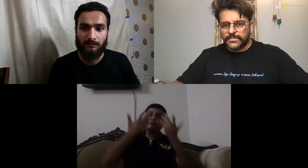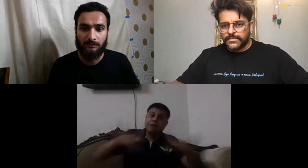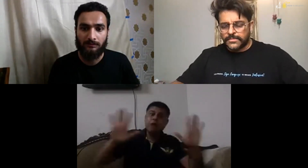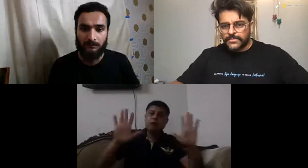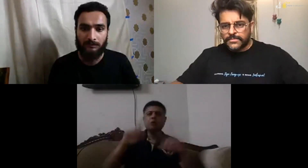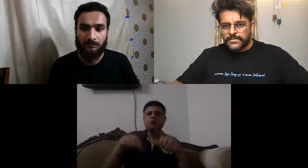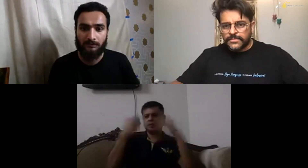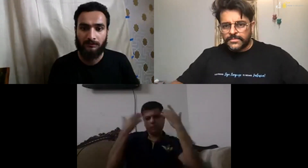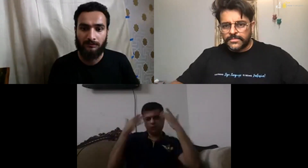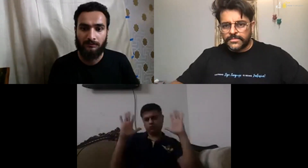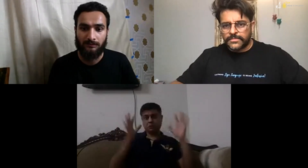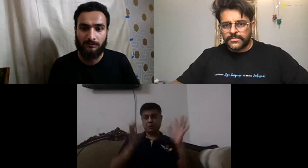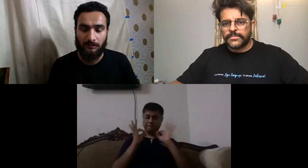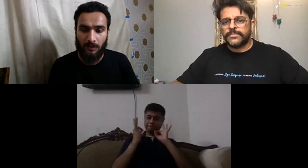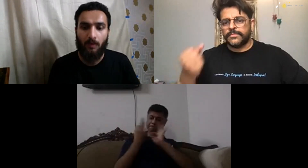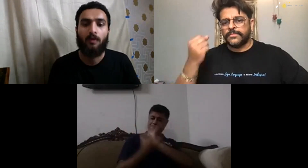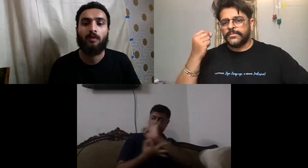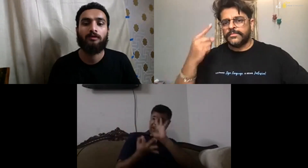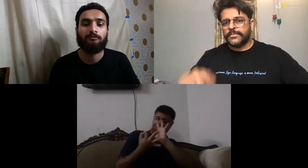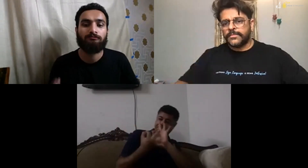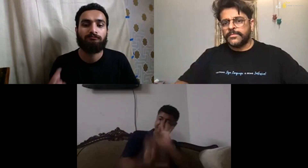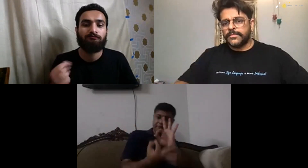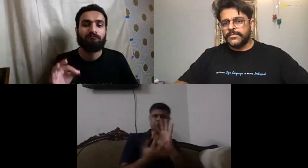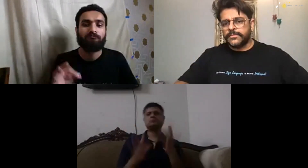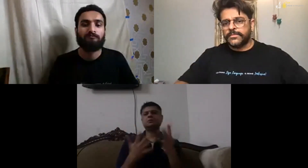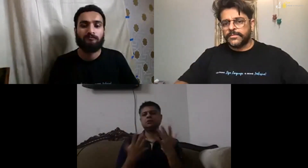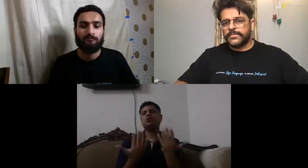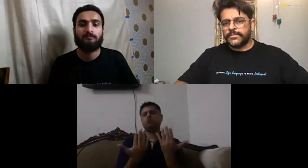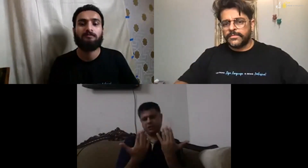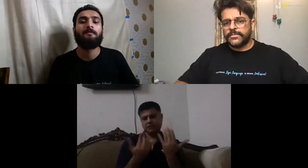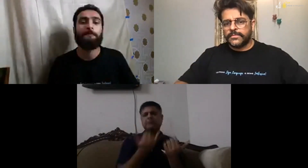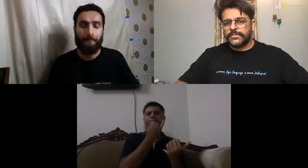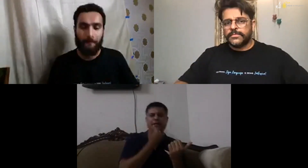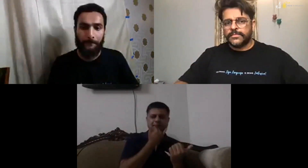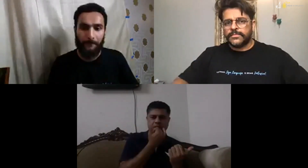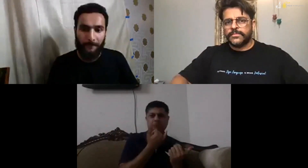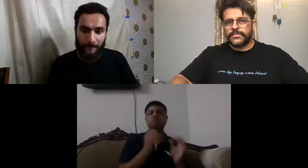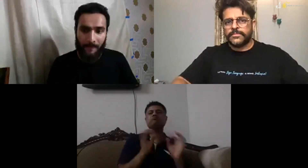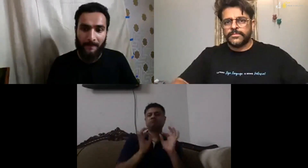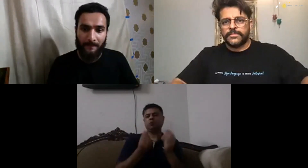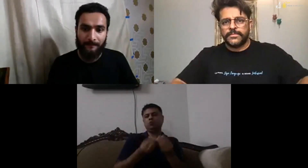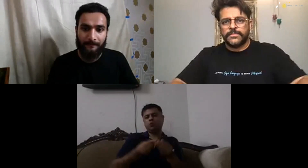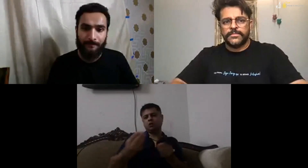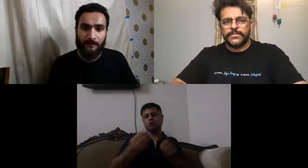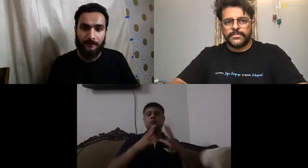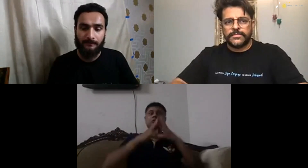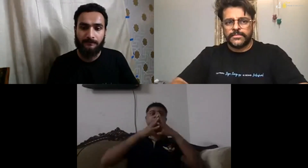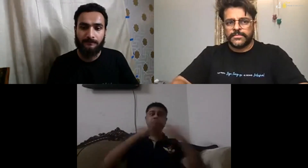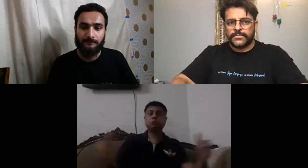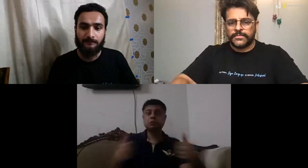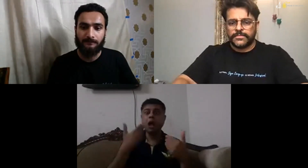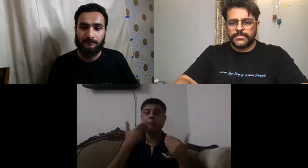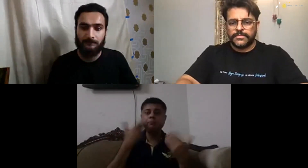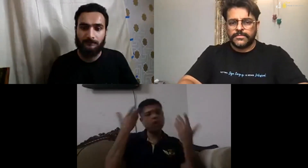Yeah, investing slowly, low budgeted. So I'm not sure when it's perfect as we imagine, but yeah, there might be